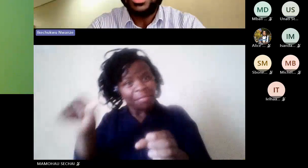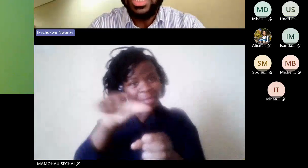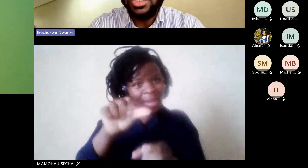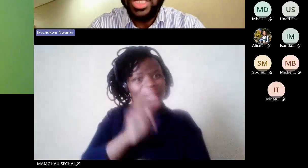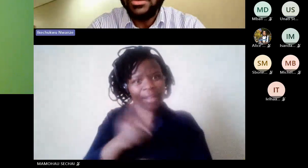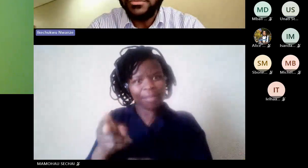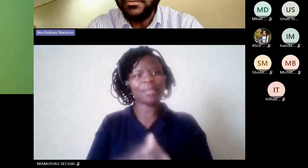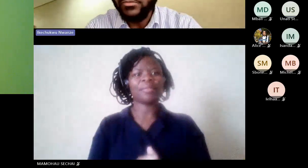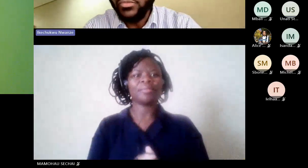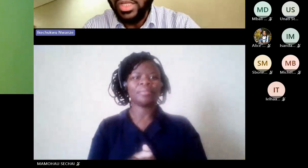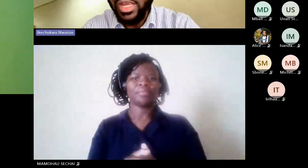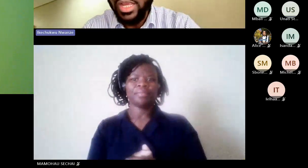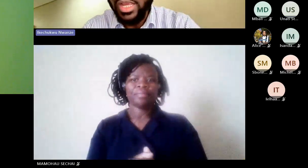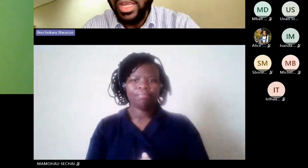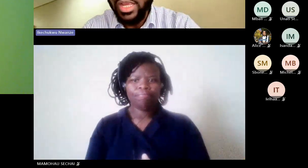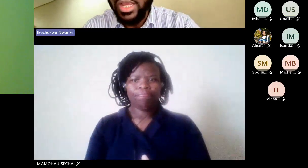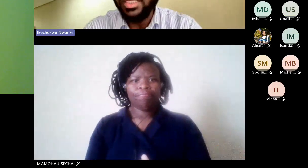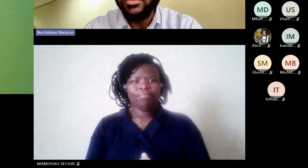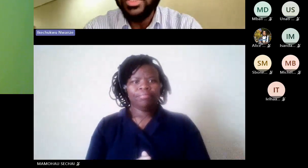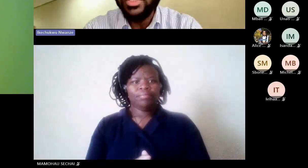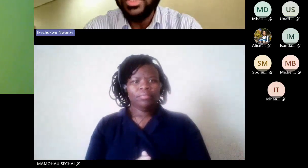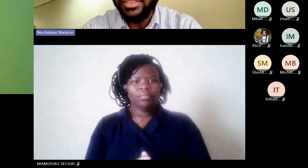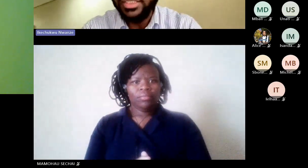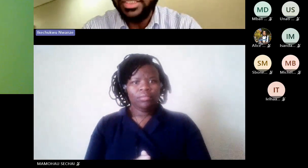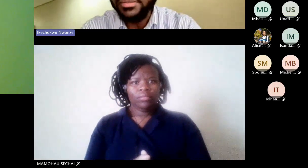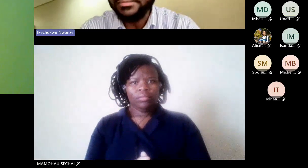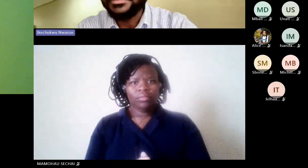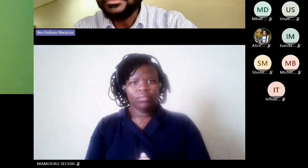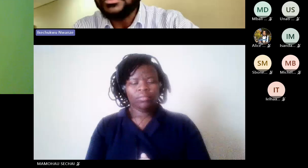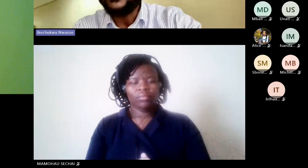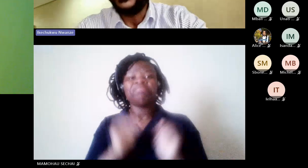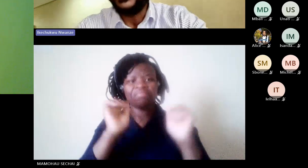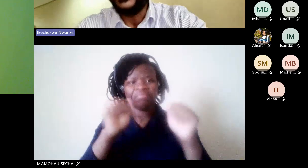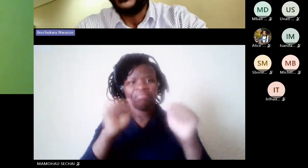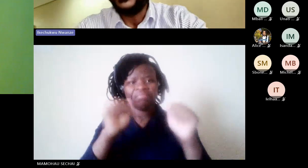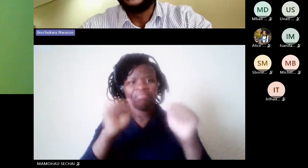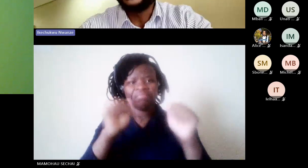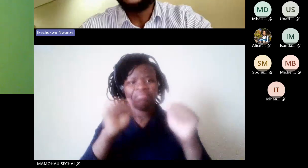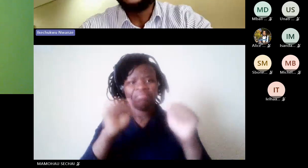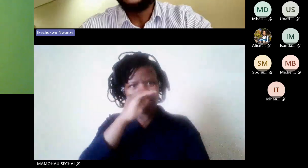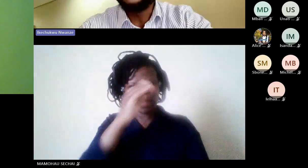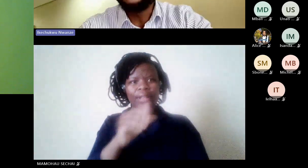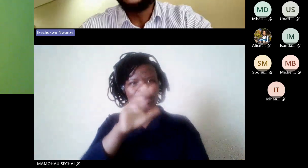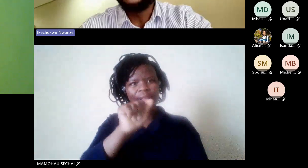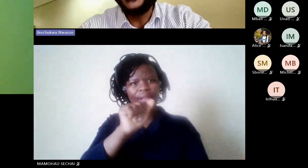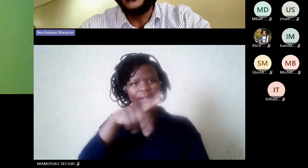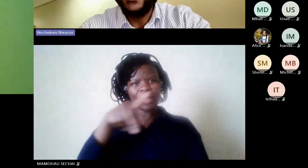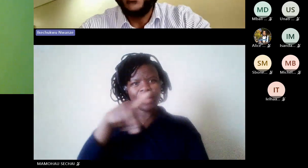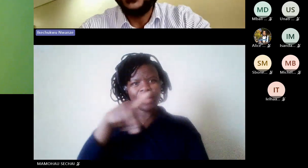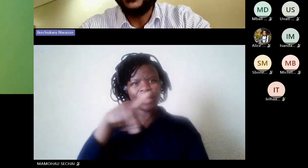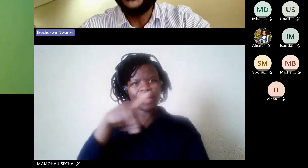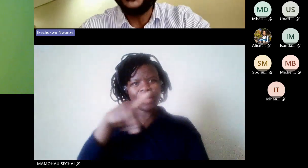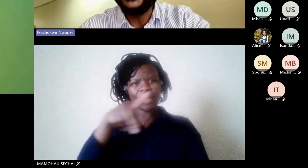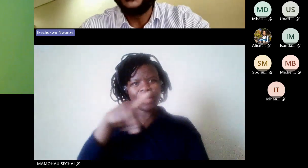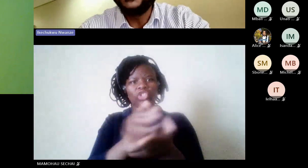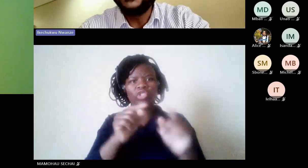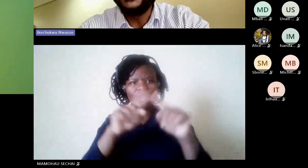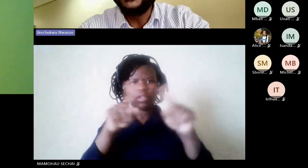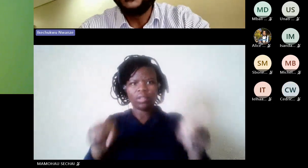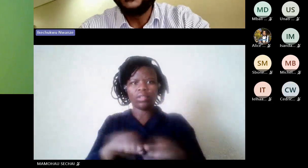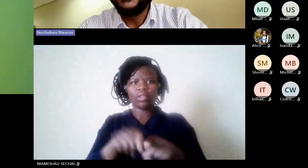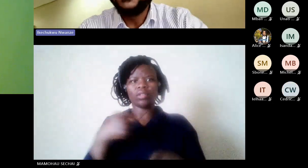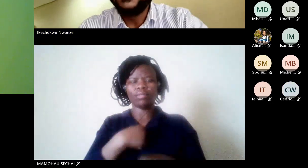just shout. It's a common thing with teams. All right, let me share my screen. Then we'll go